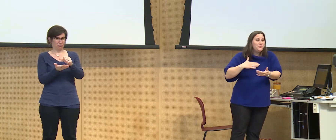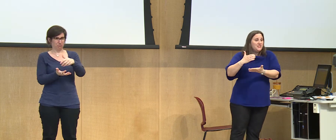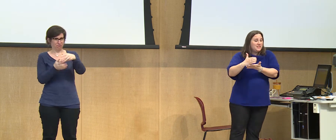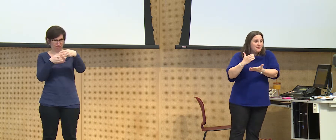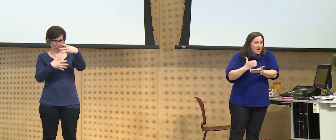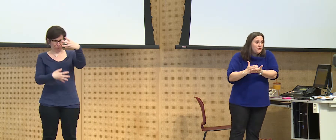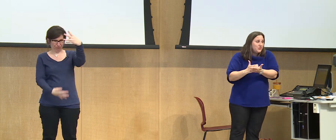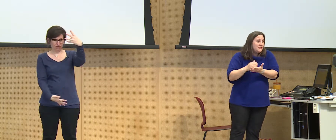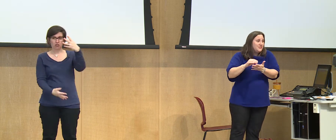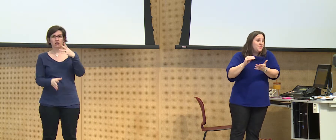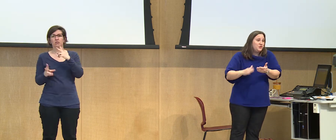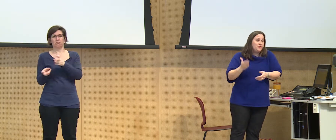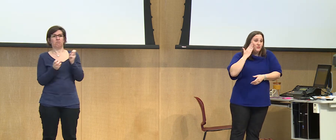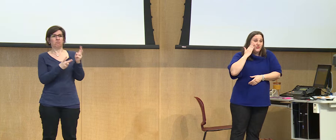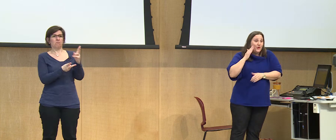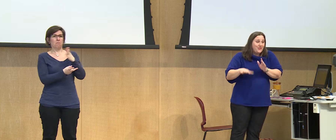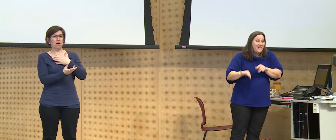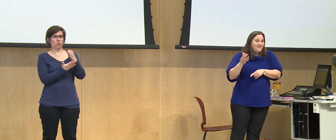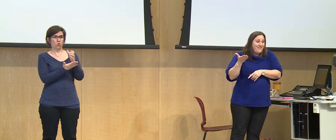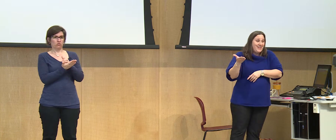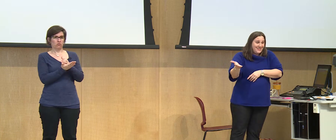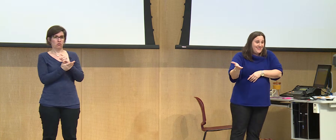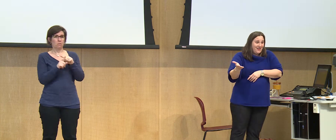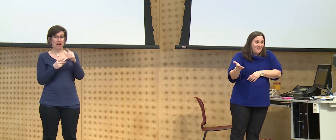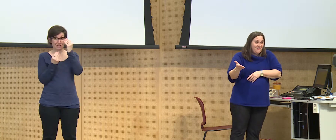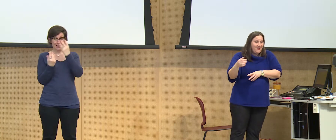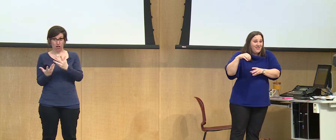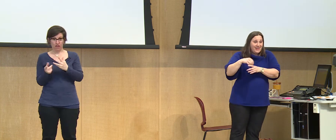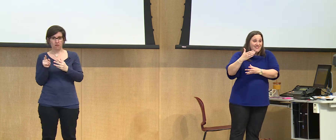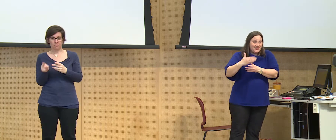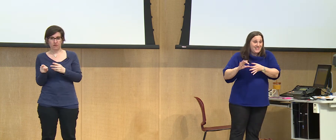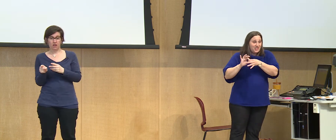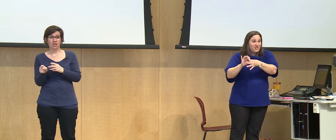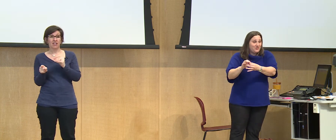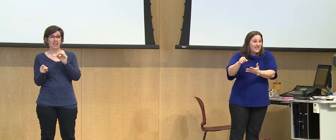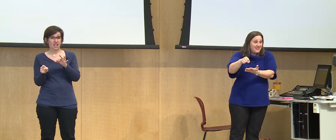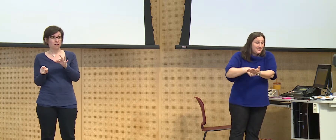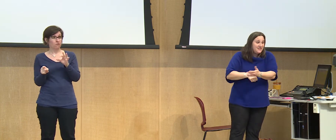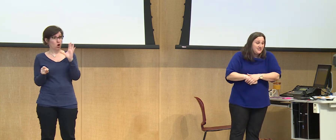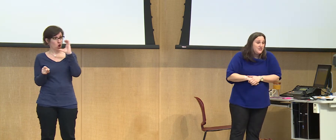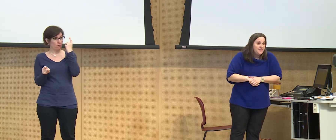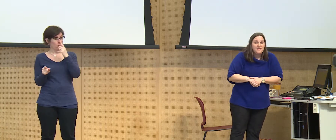it to my courses, but students know they can find it there in the section related to the syllabus.